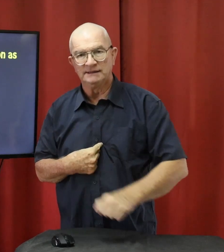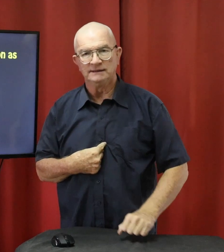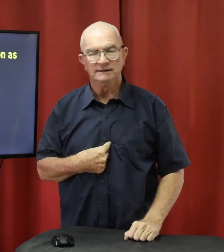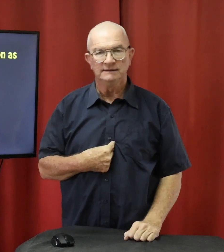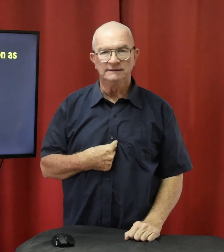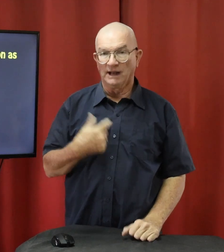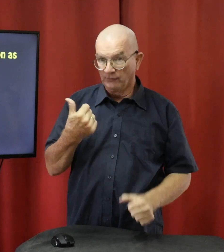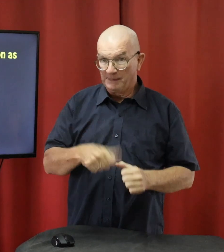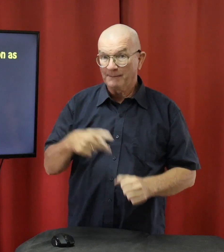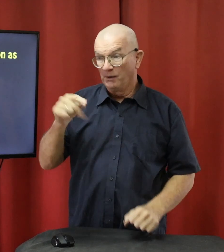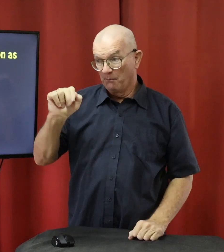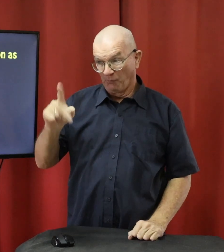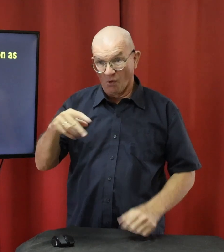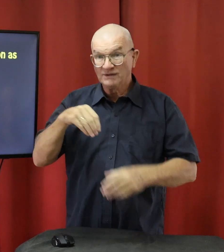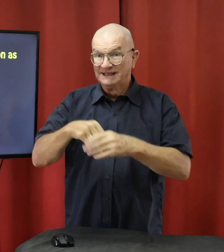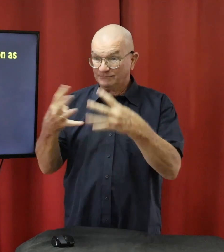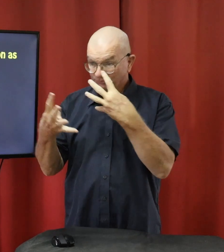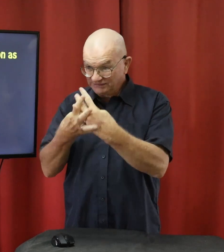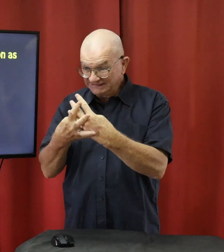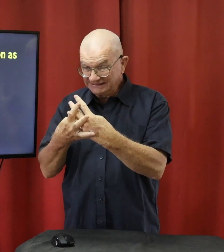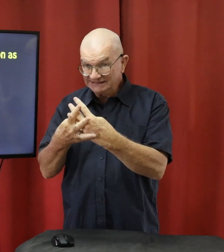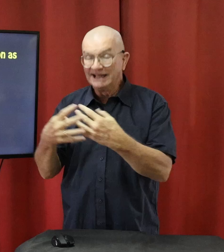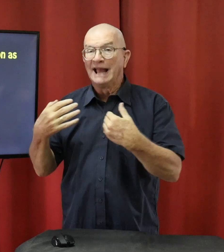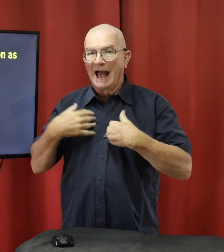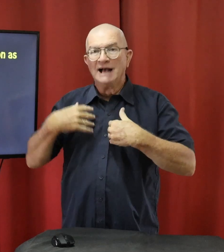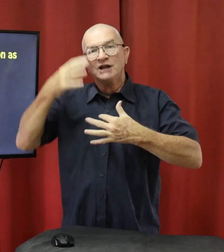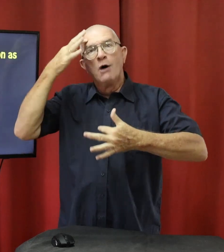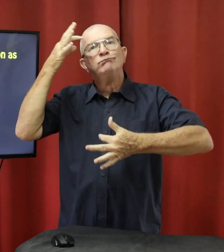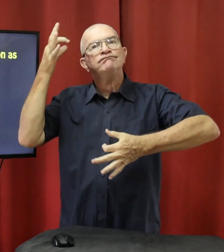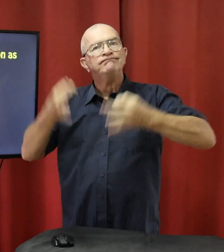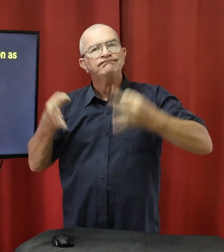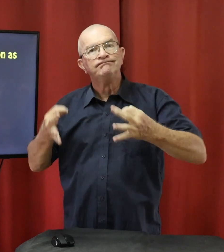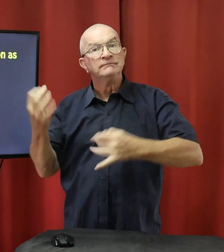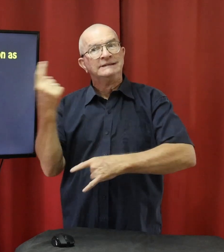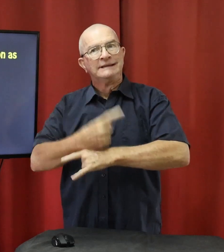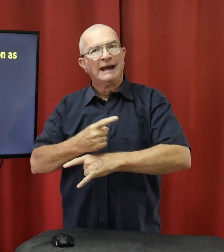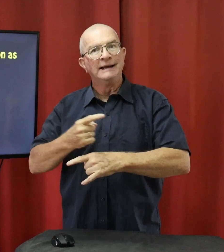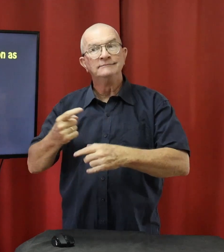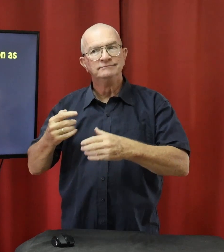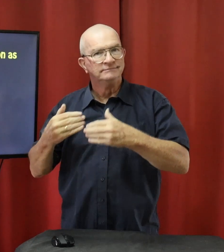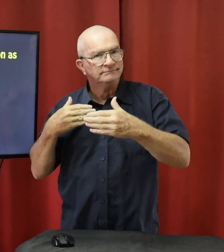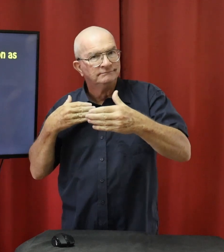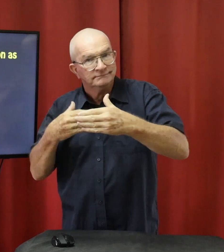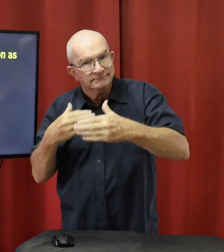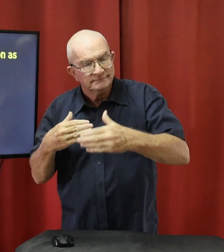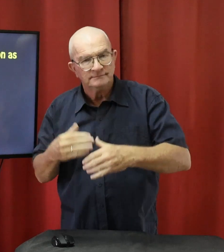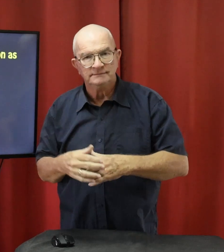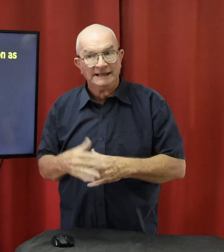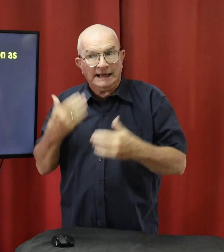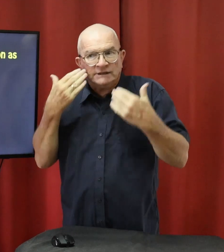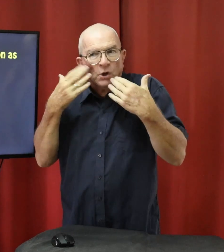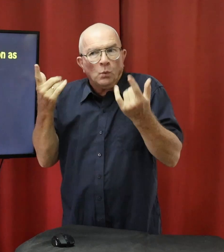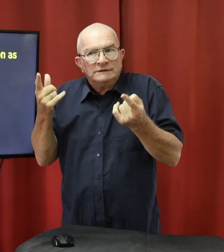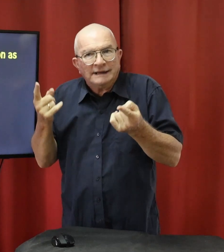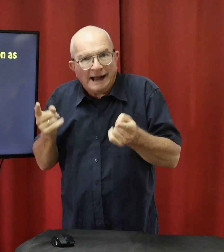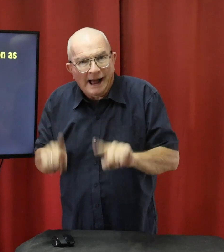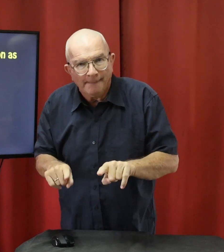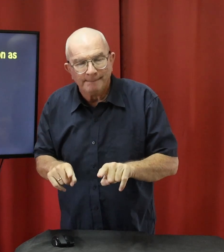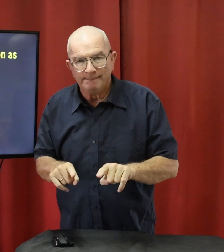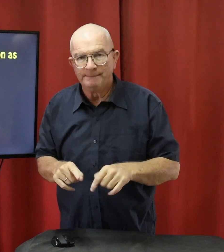will happen to me." Paul is in prison, and he has a court date coming up, and he doesn't know